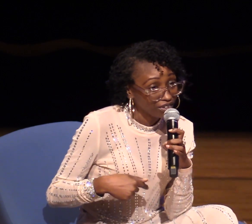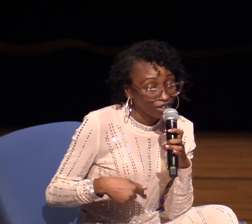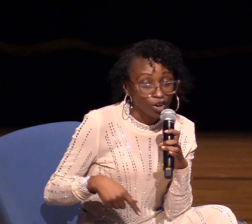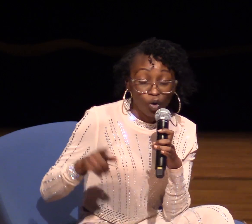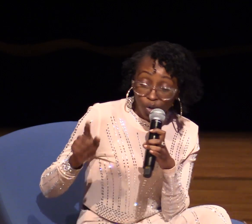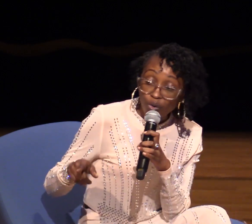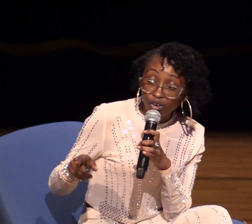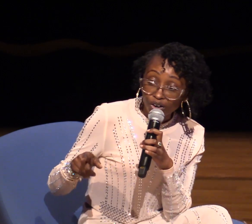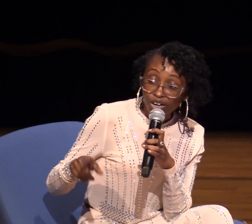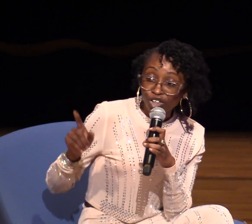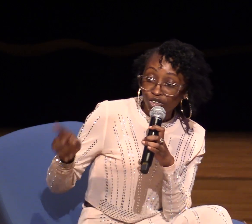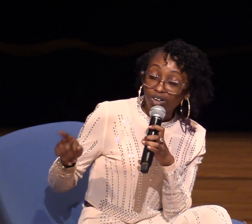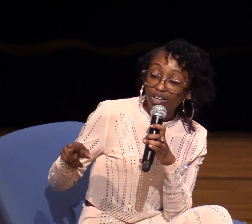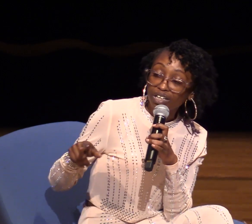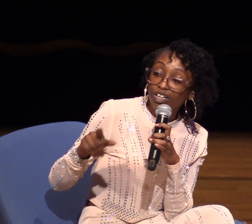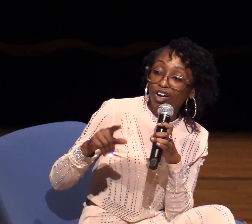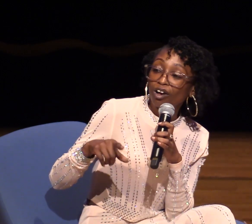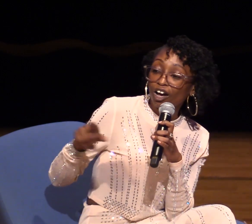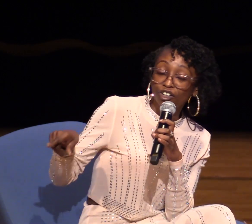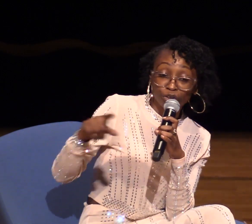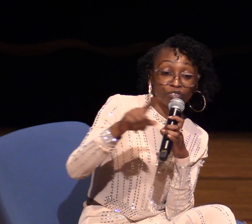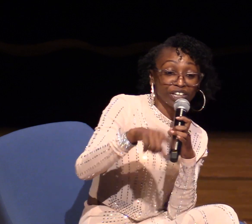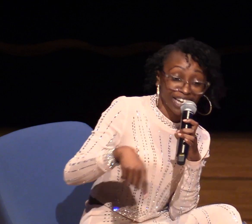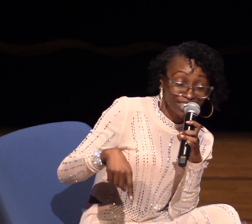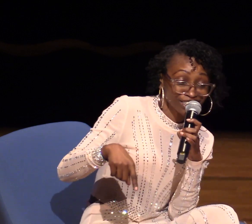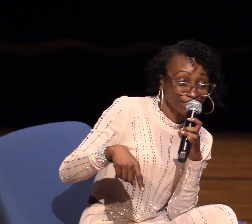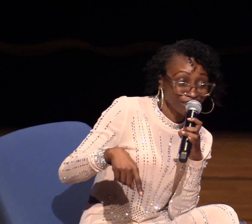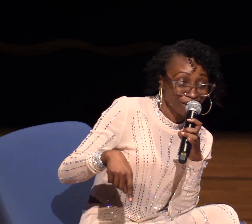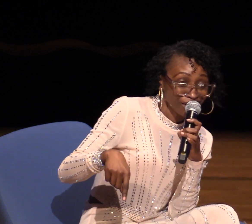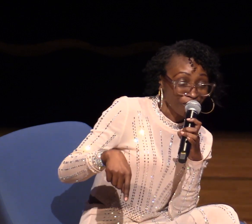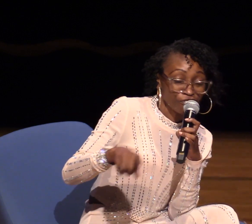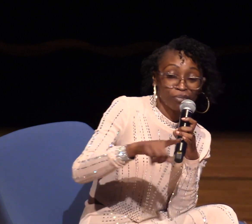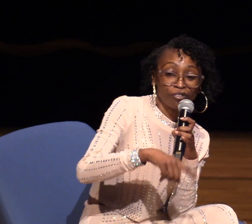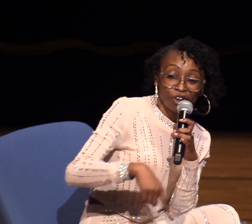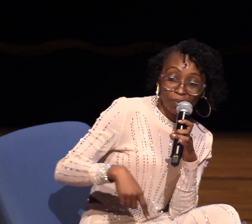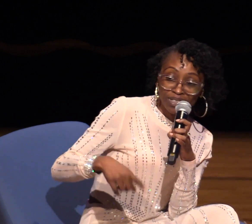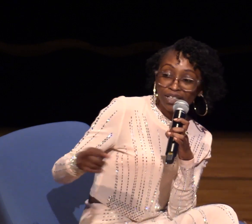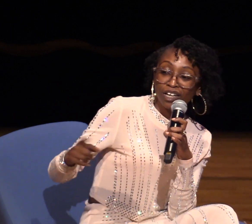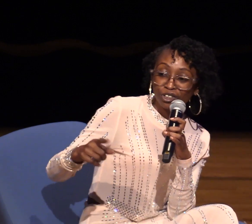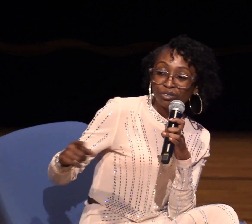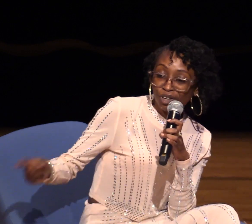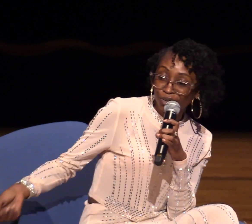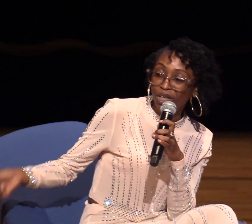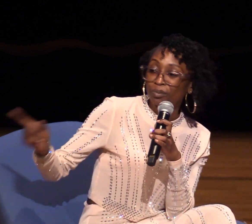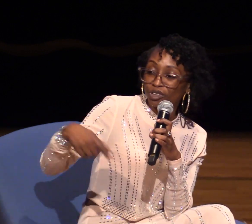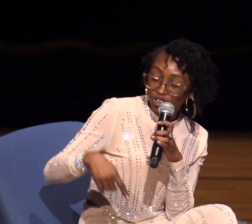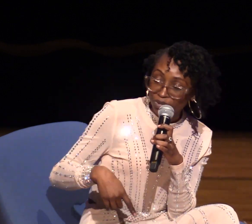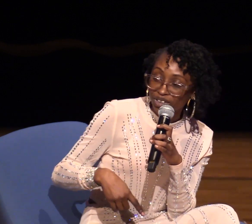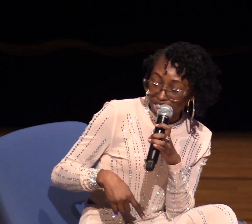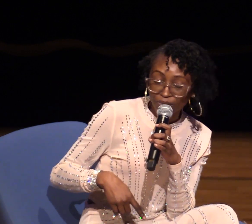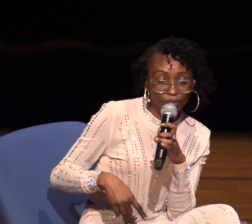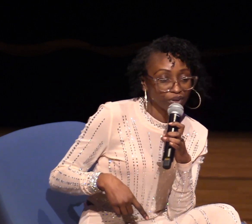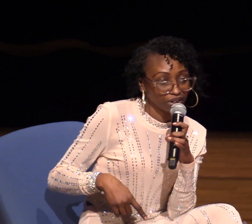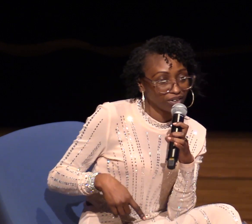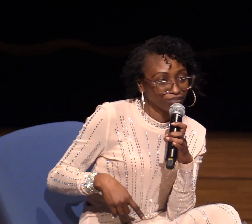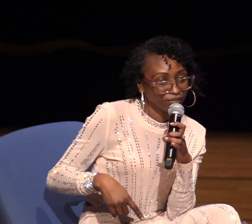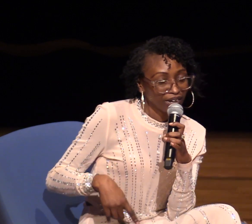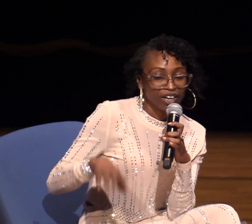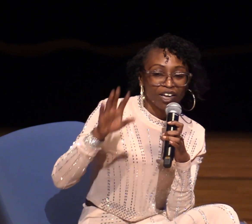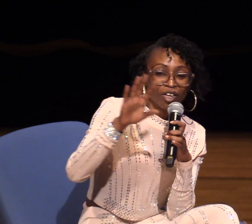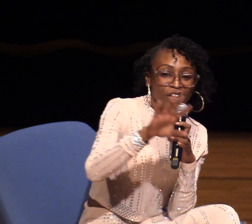me or you're going to get a notification from the pharmacy to let you know that the prescription has been put